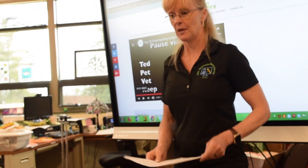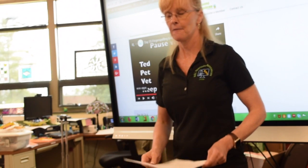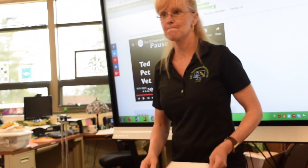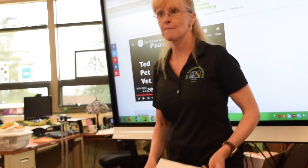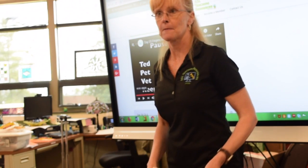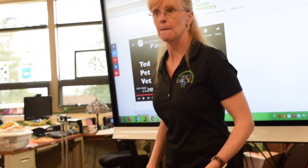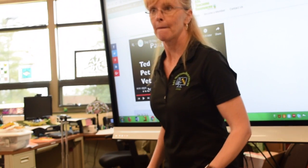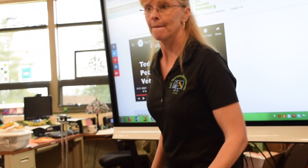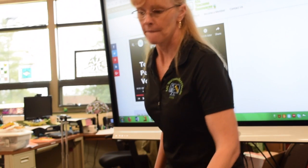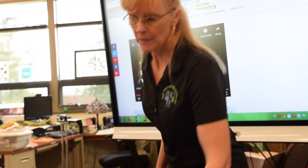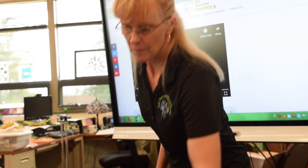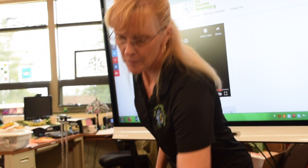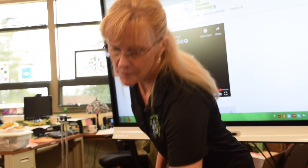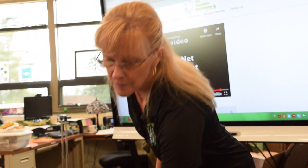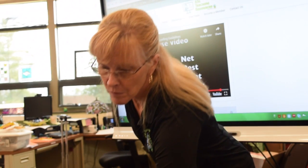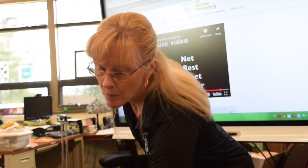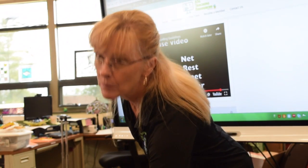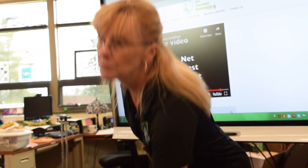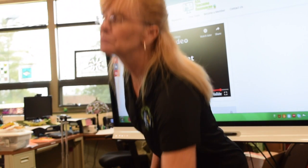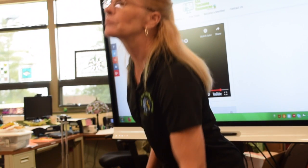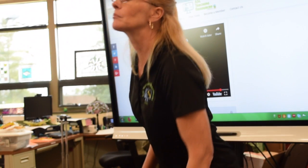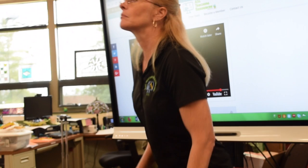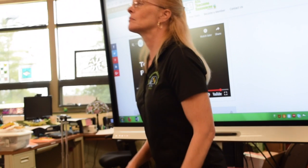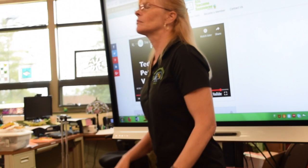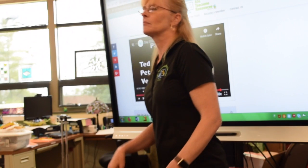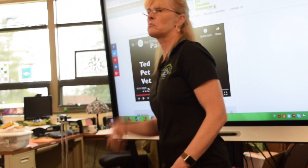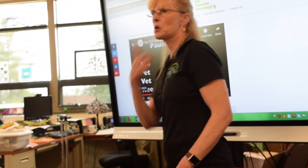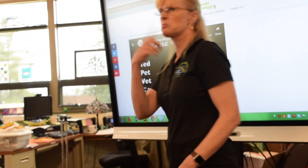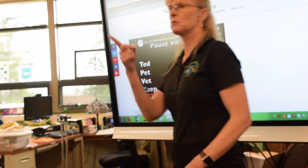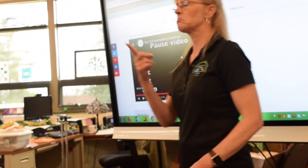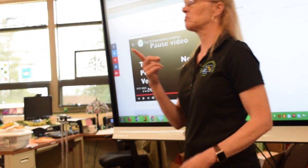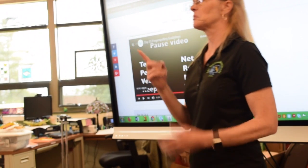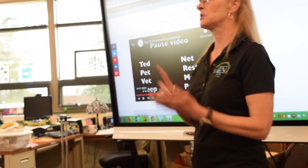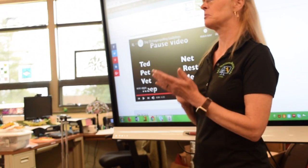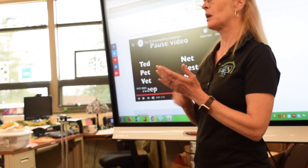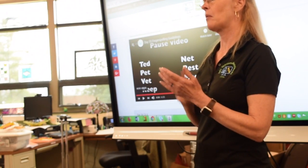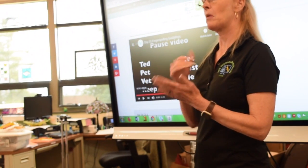say, sometimes it helps if I spell along with them.